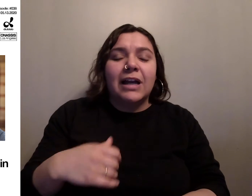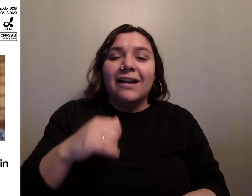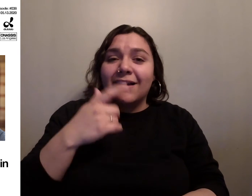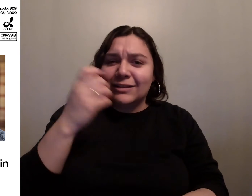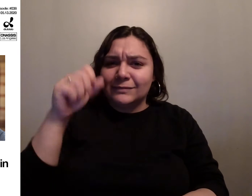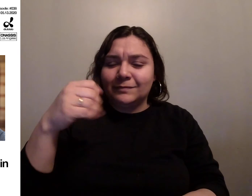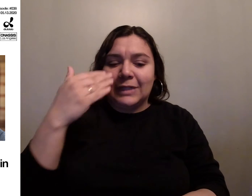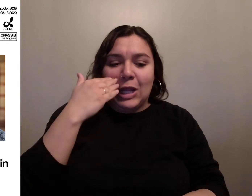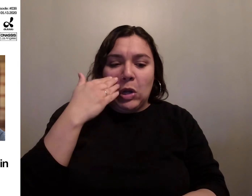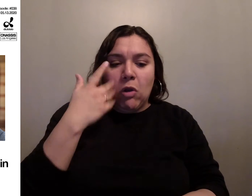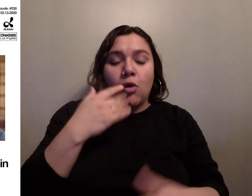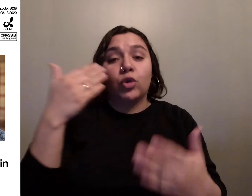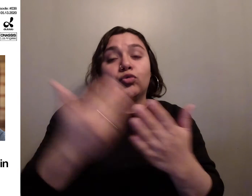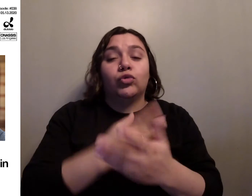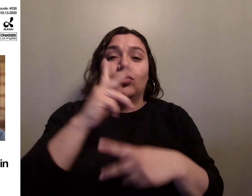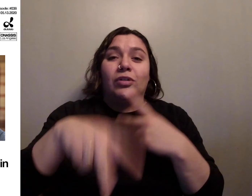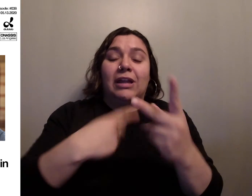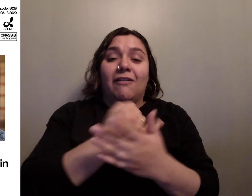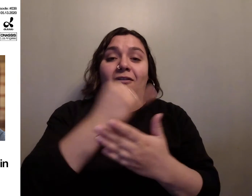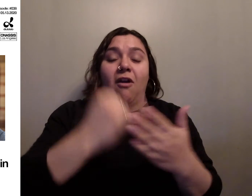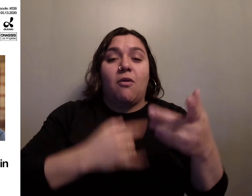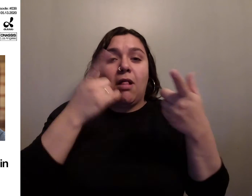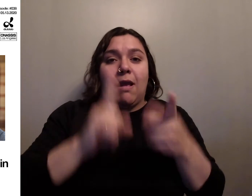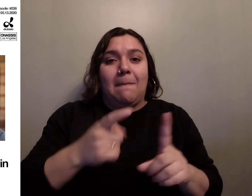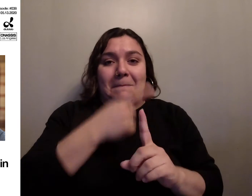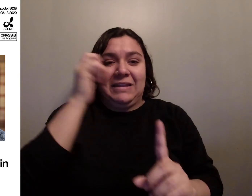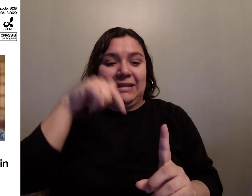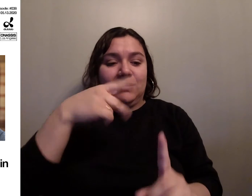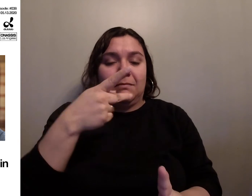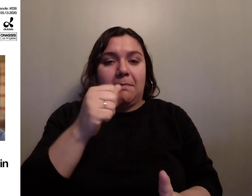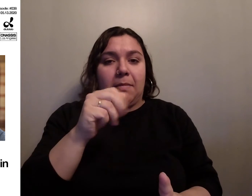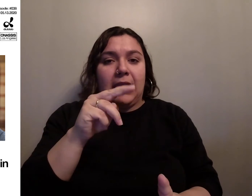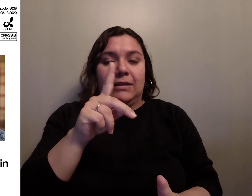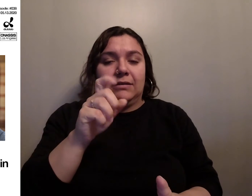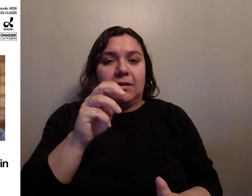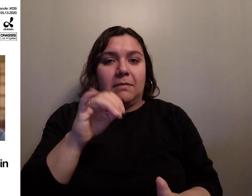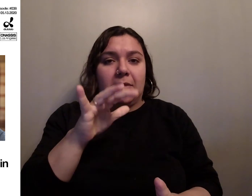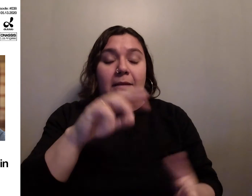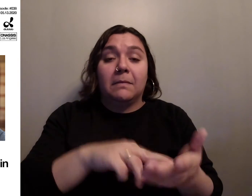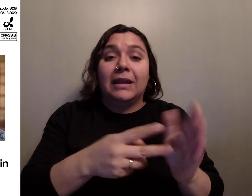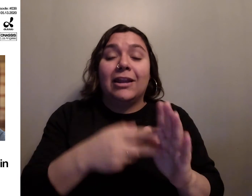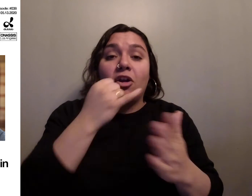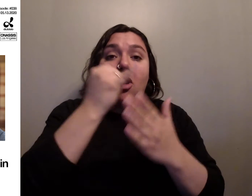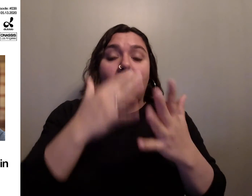Yes, I absolutely have no doubt that new forms of art will emerge from this pandemic.